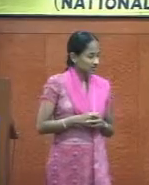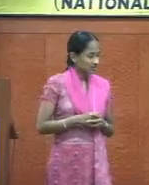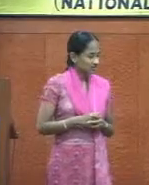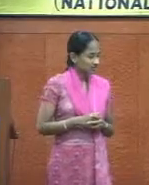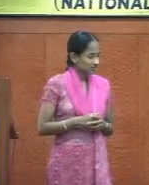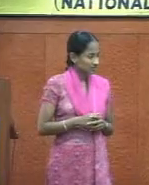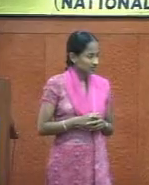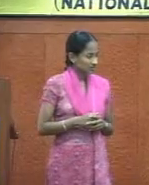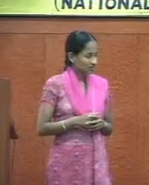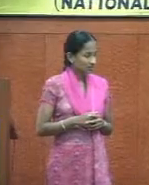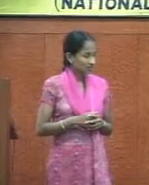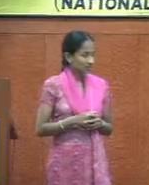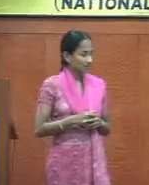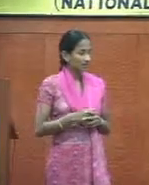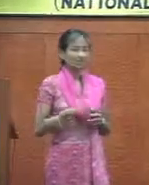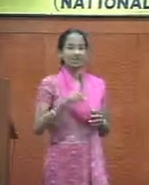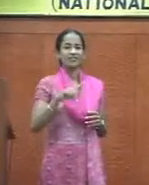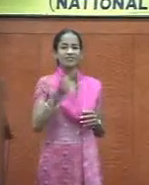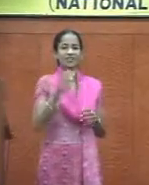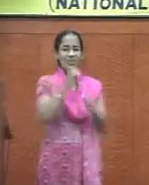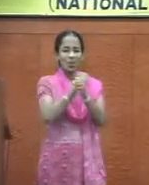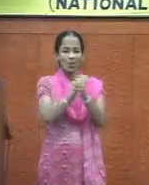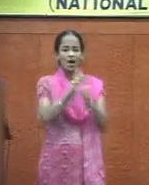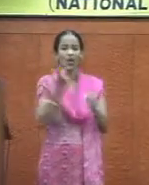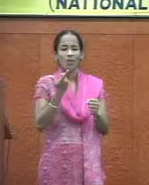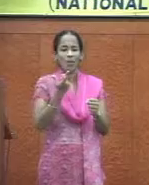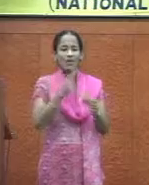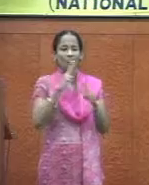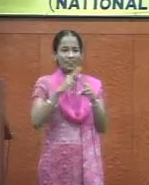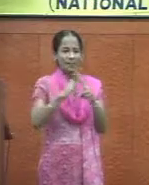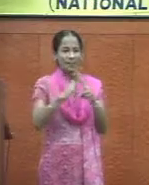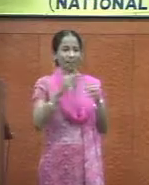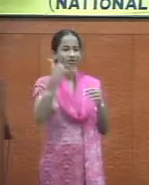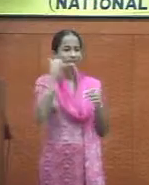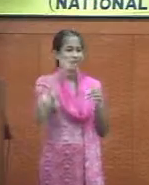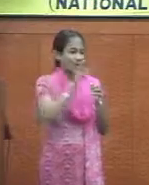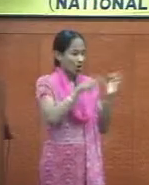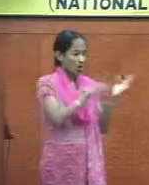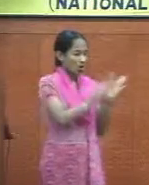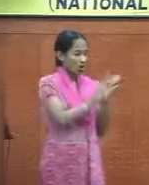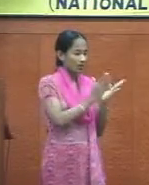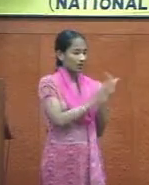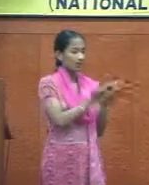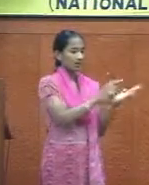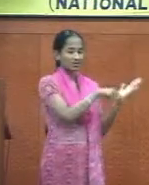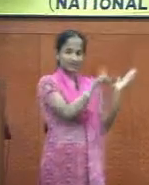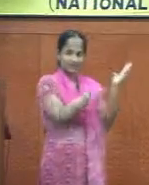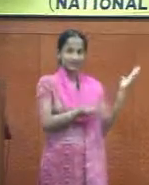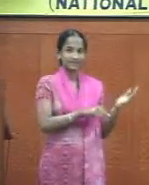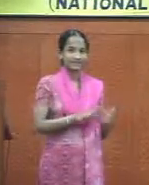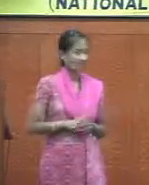is with an independent charge or has an additional charge. Now, what we have found is that the only